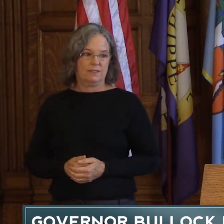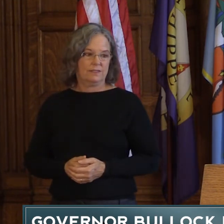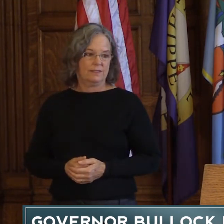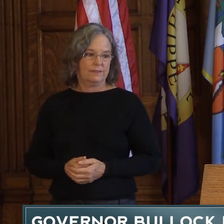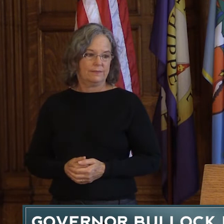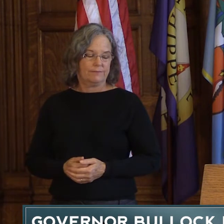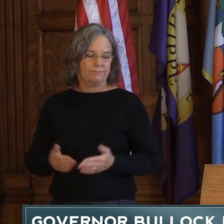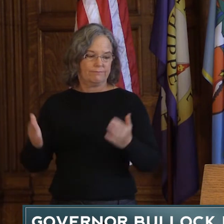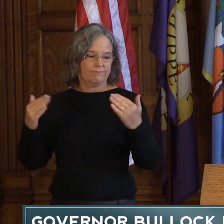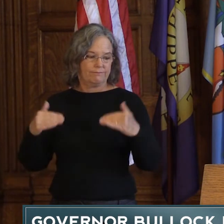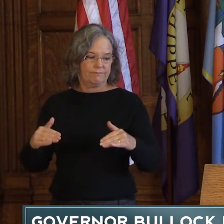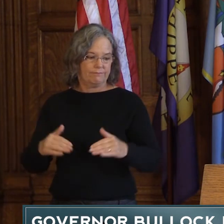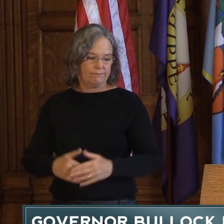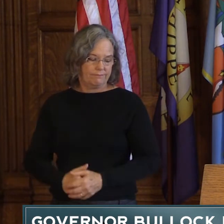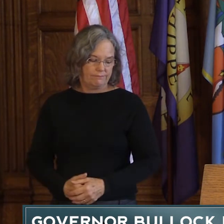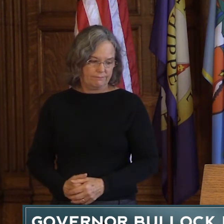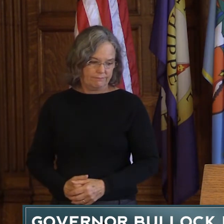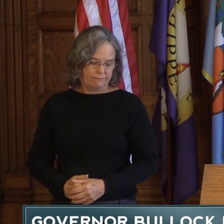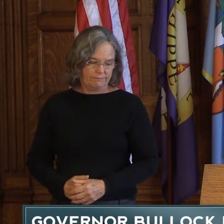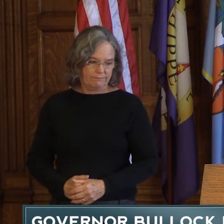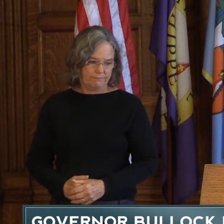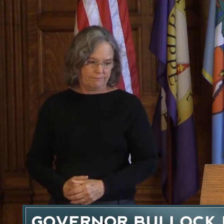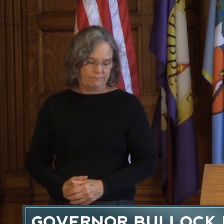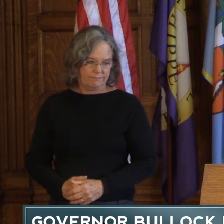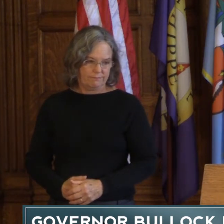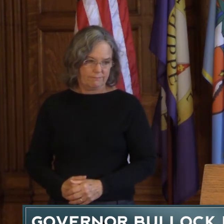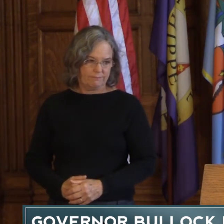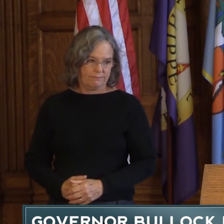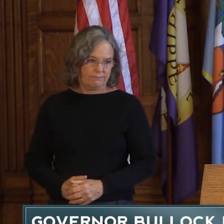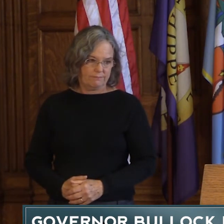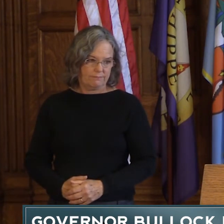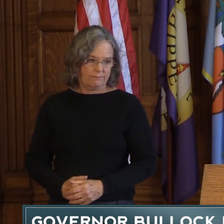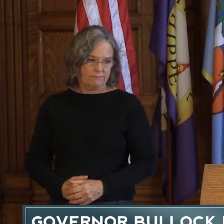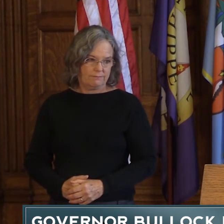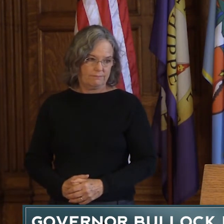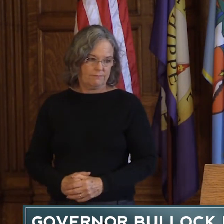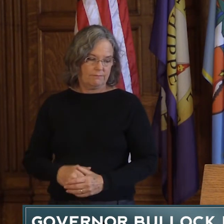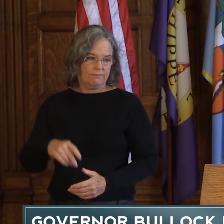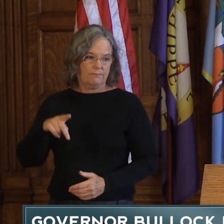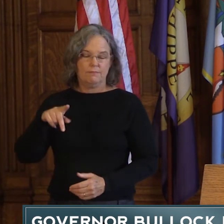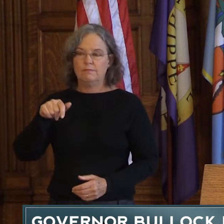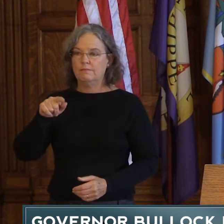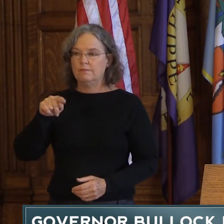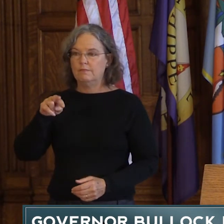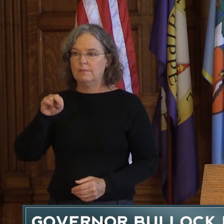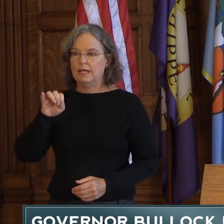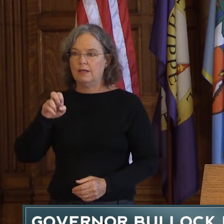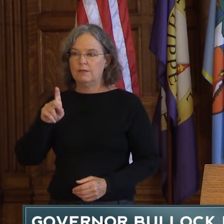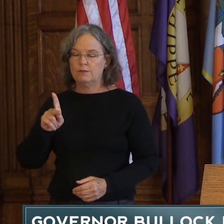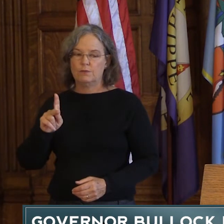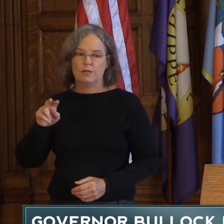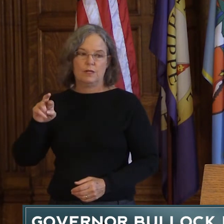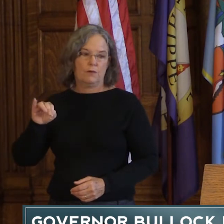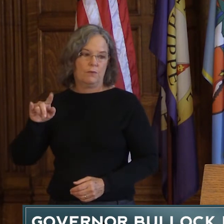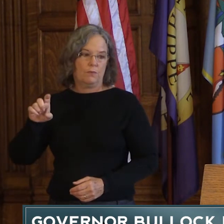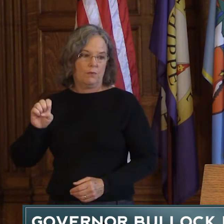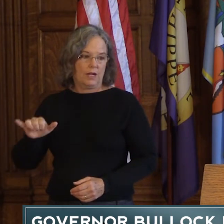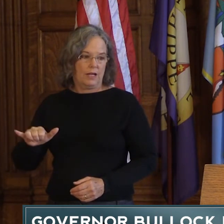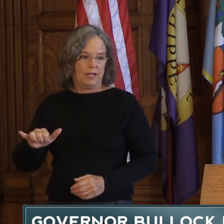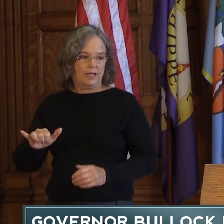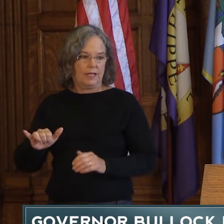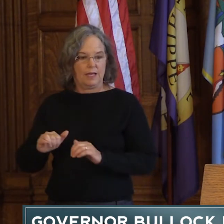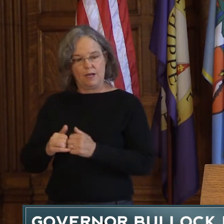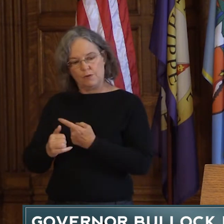Next phone question. Hi, Governor. This is Patrick Riley with the Missoulian. How are you? I'm well, Patrick. How are